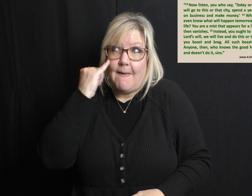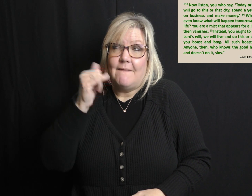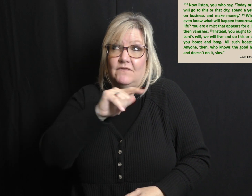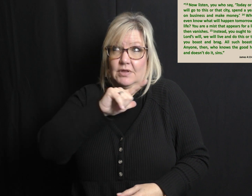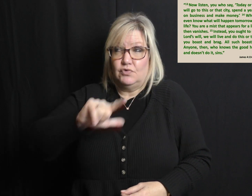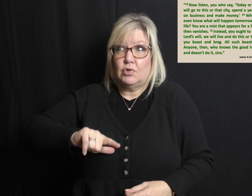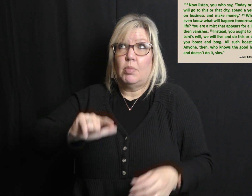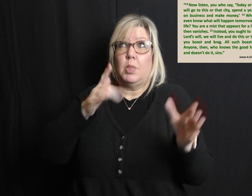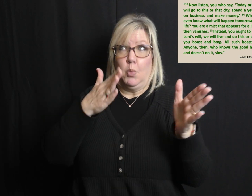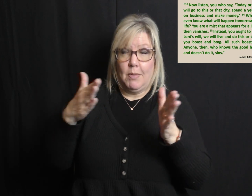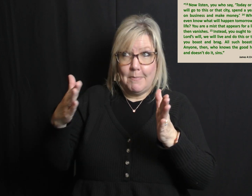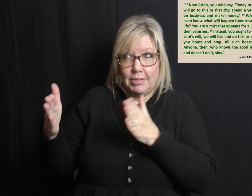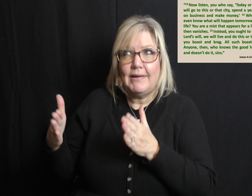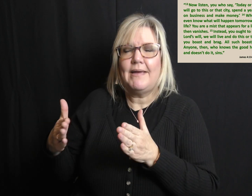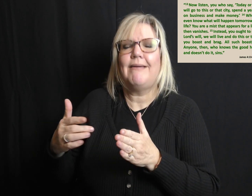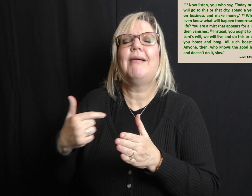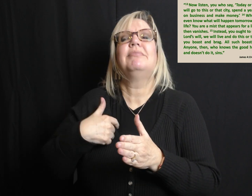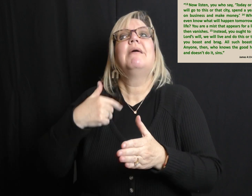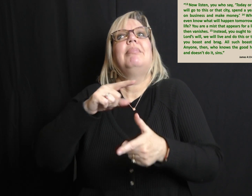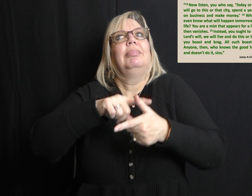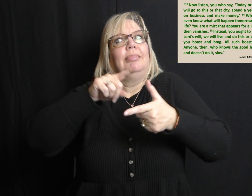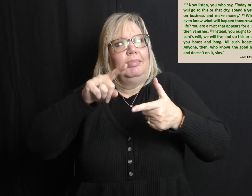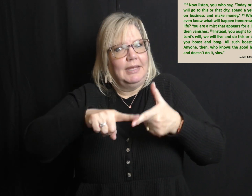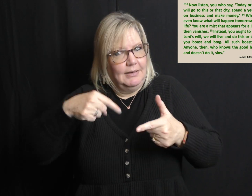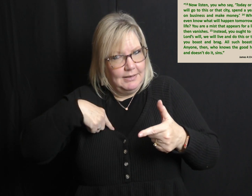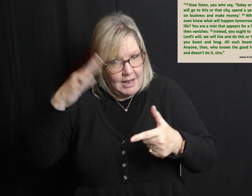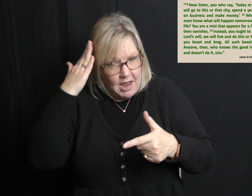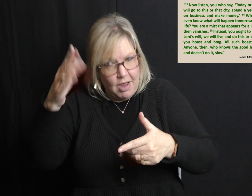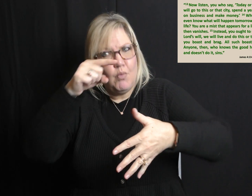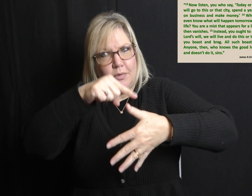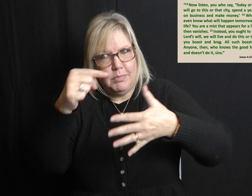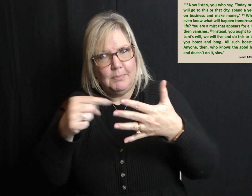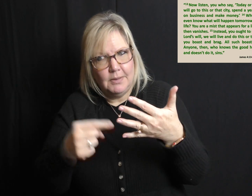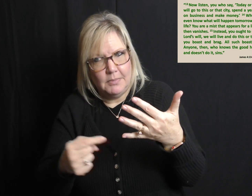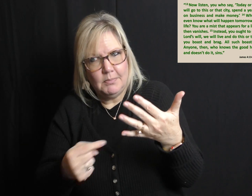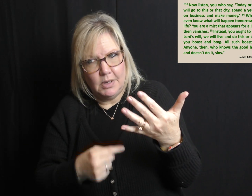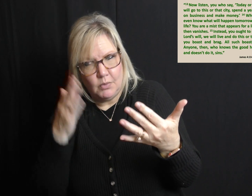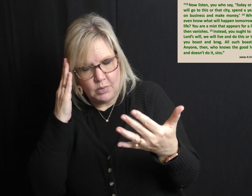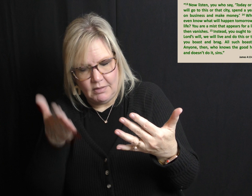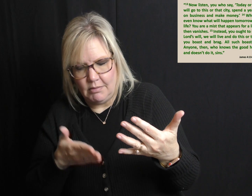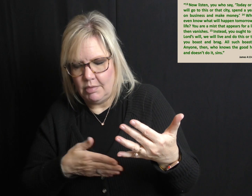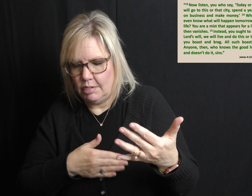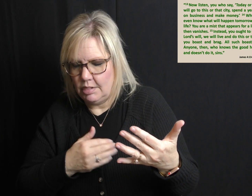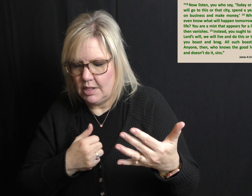to do and doesn't do it sins."